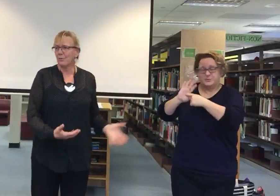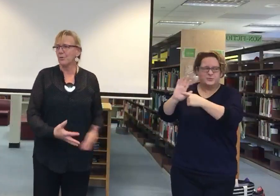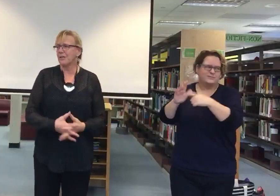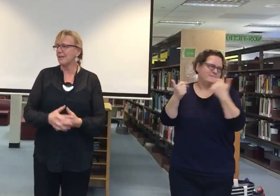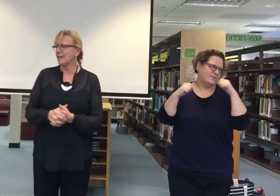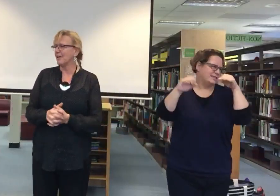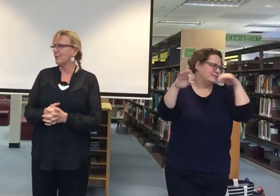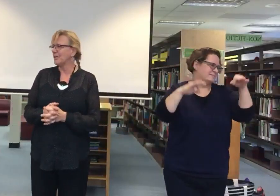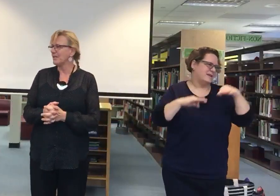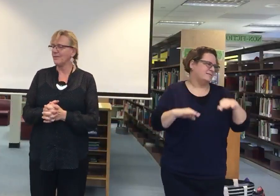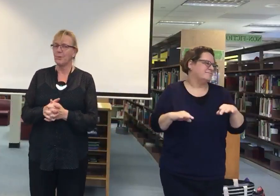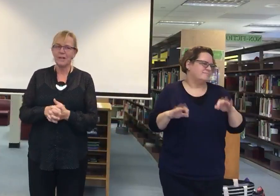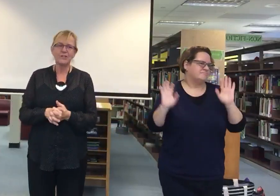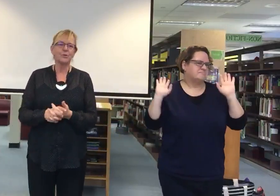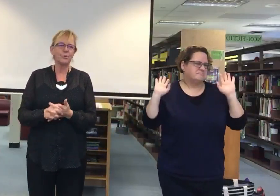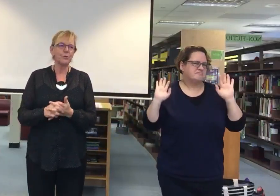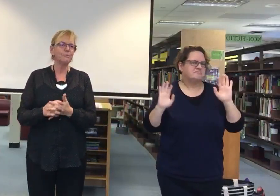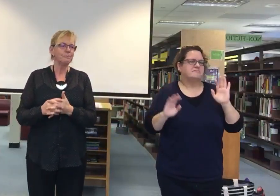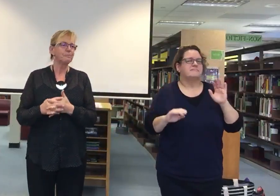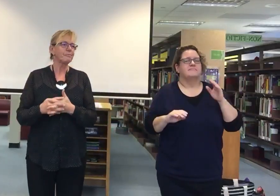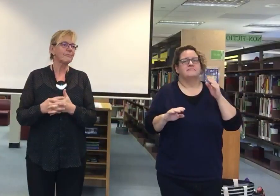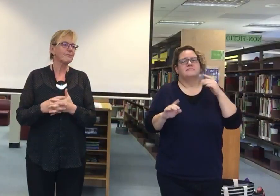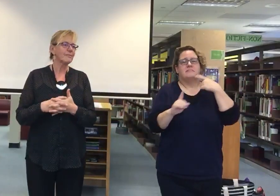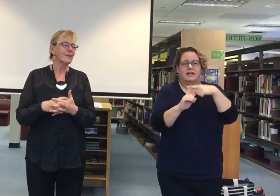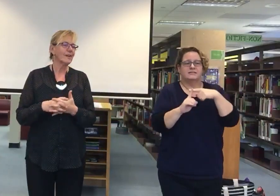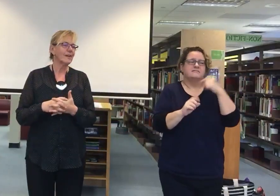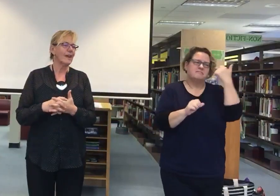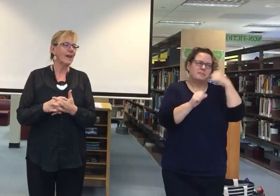again we just have the one interpreter,